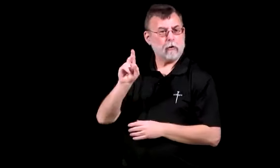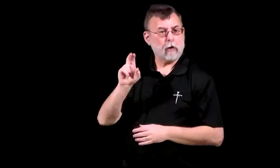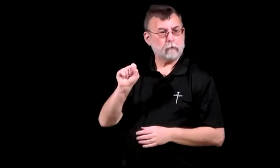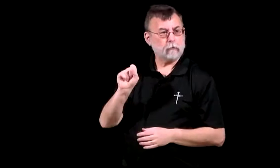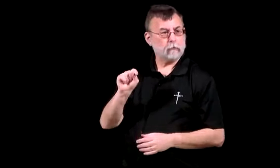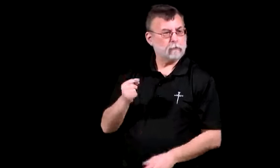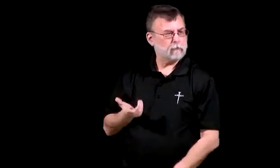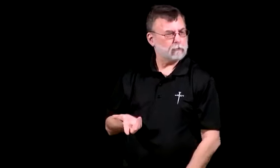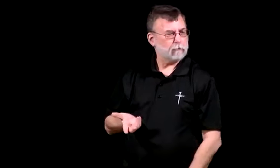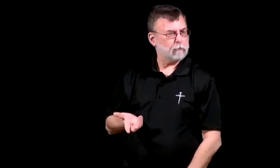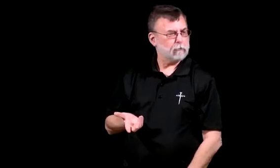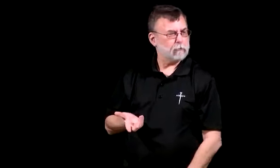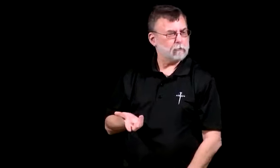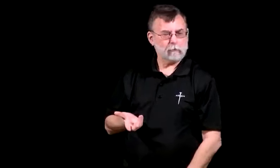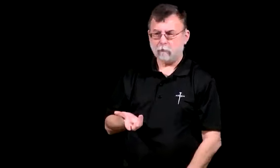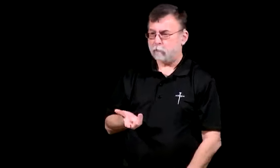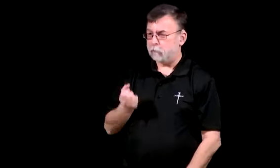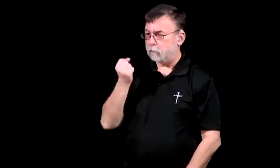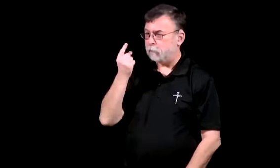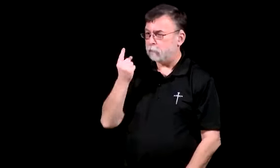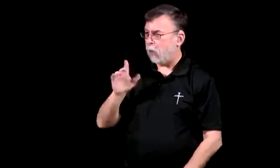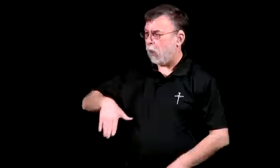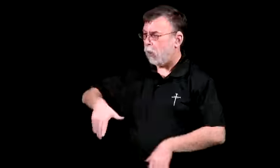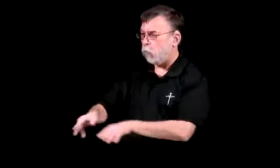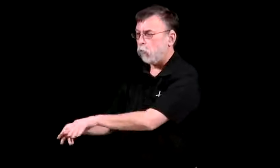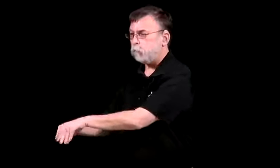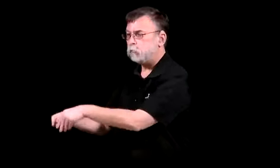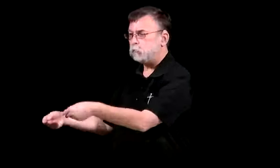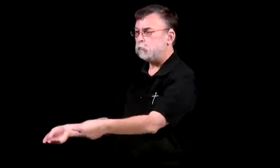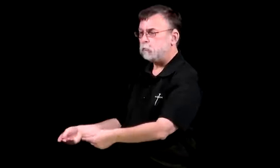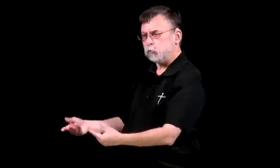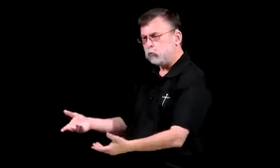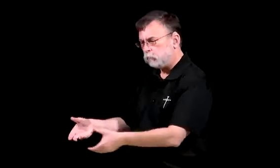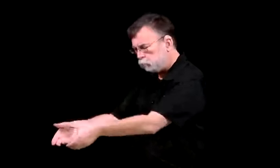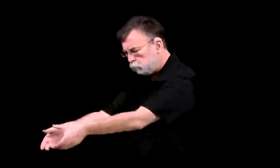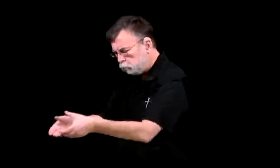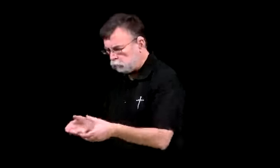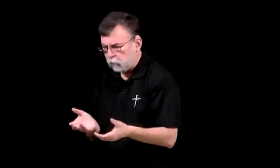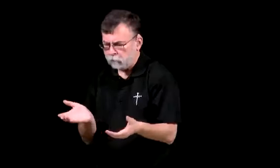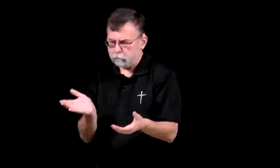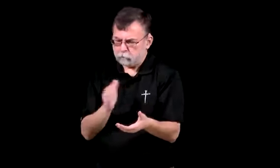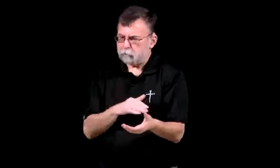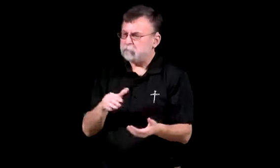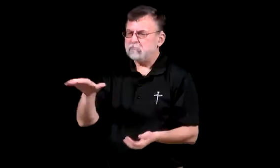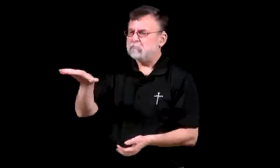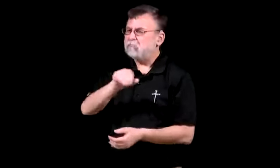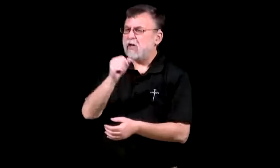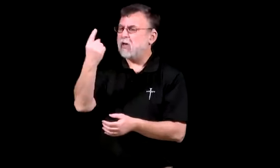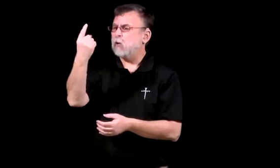there, and it just collects dust, and isn't really doing anything, because you haven't really opened it. Open it!